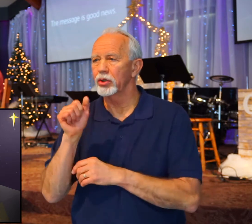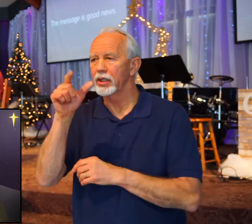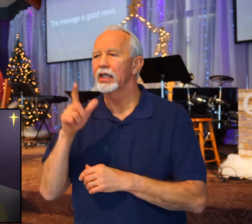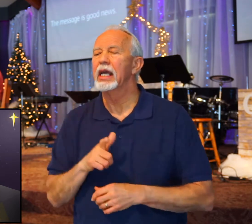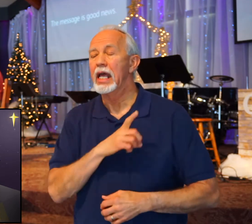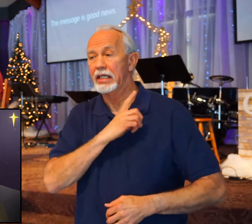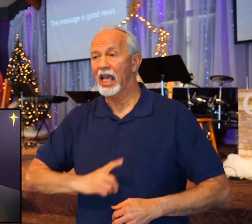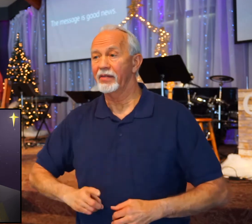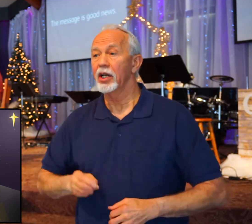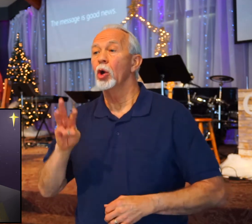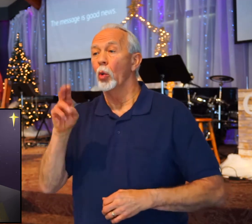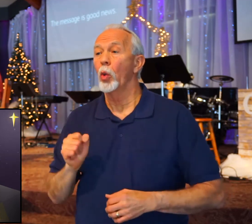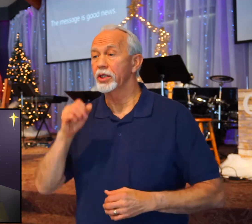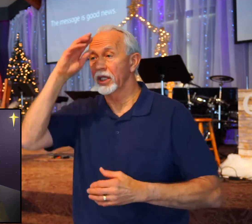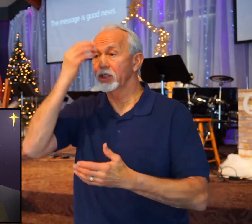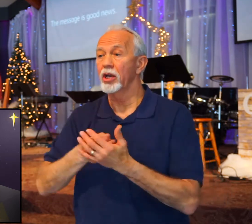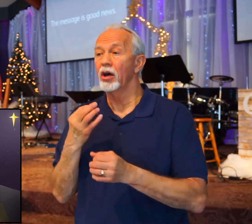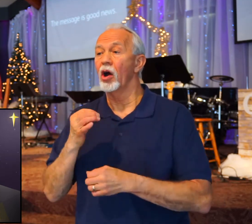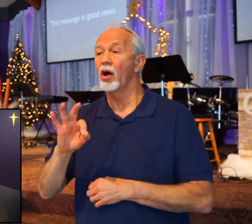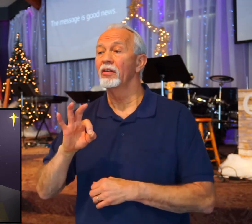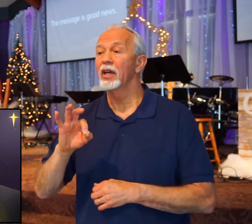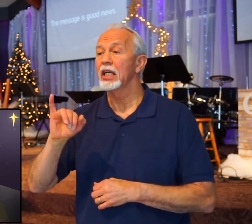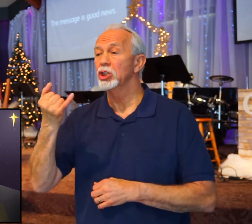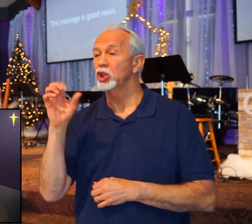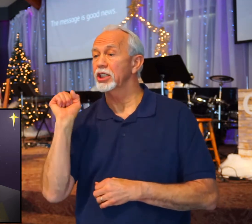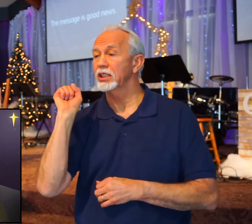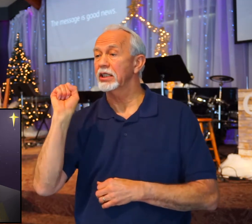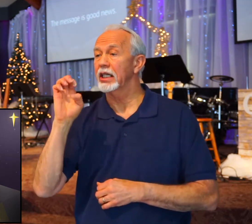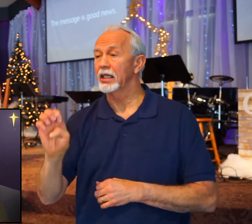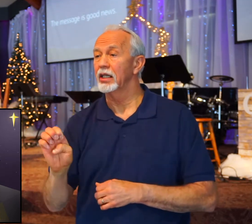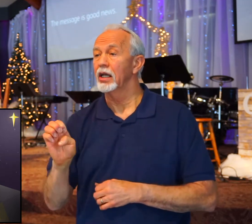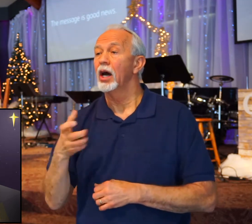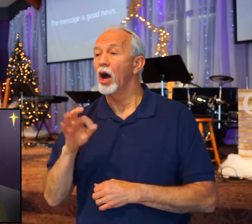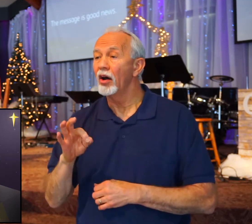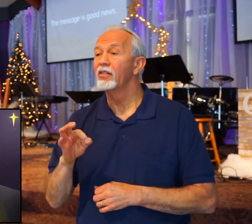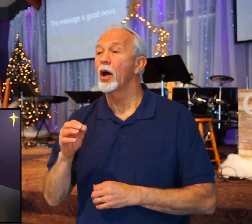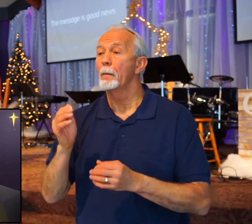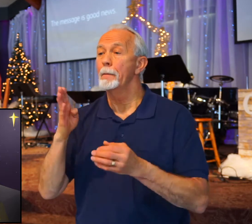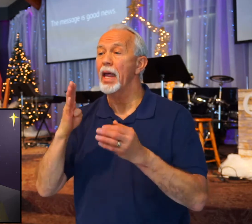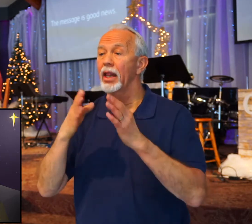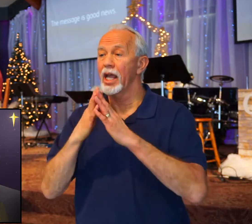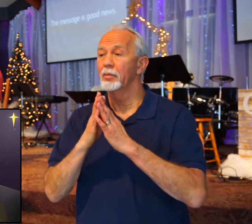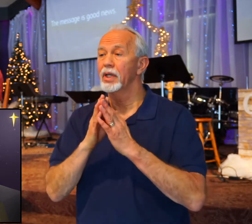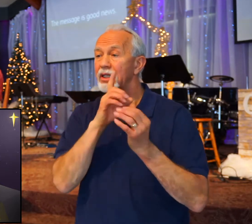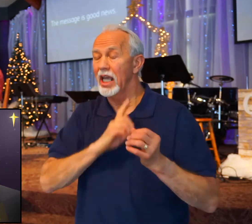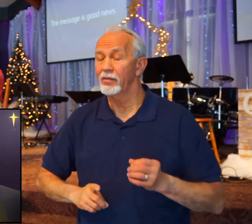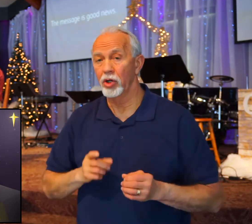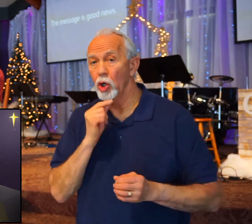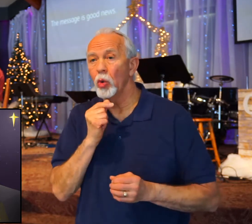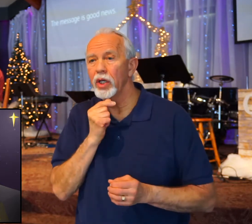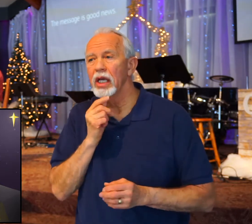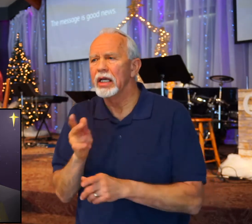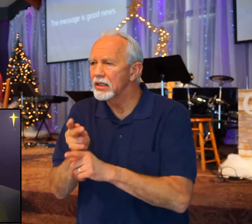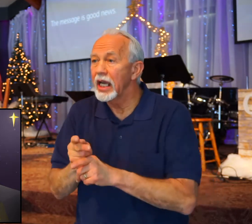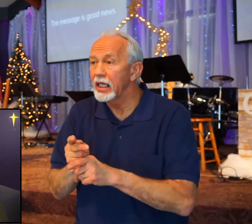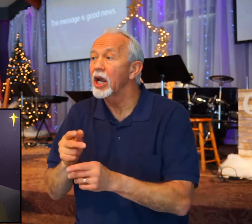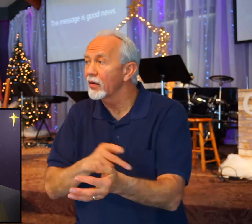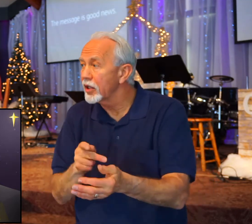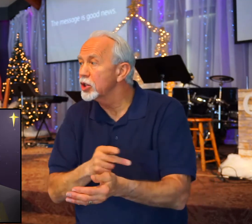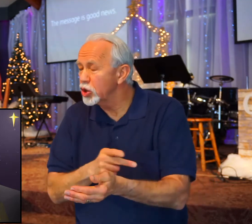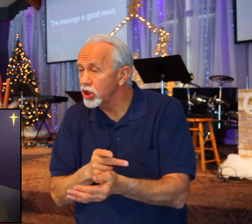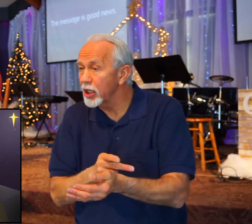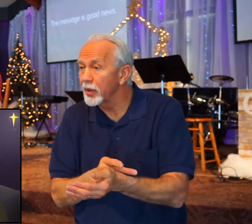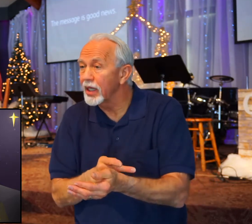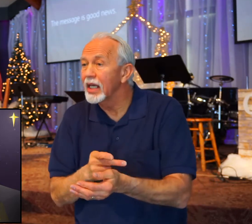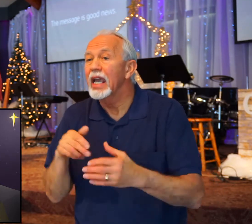David was the son of Jesse of Bethlehem. David would have tended sheep as a little shepherd boy